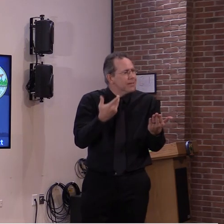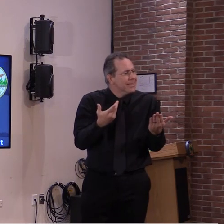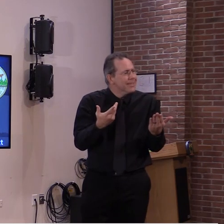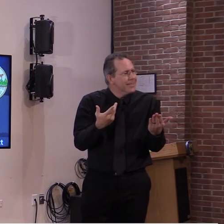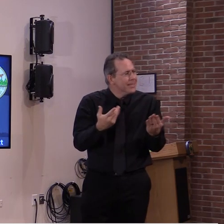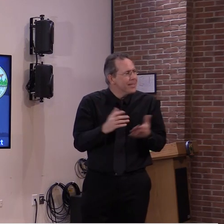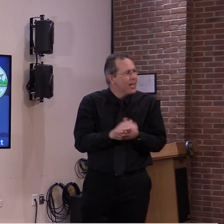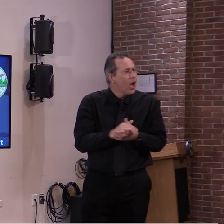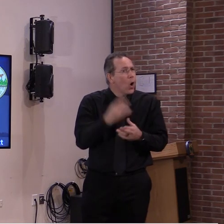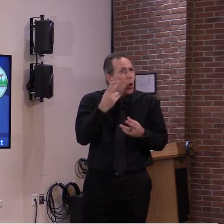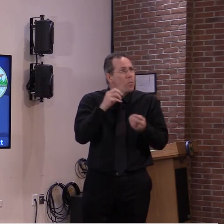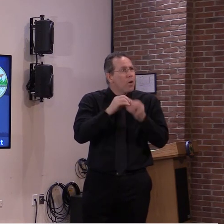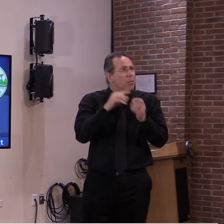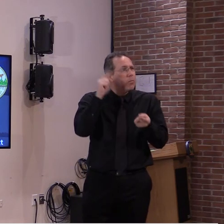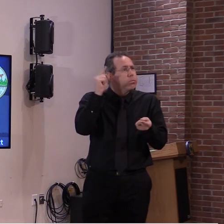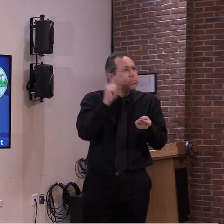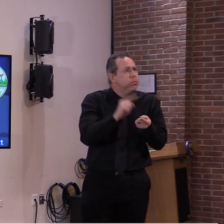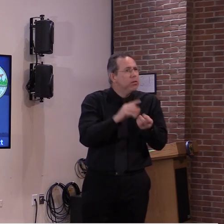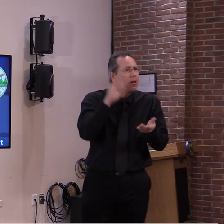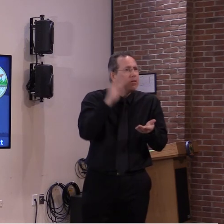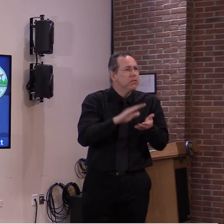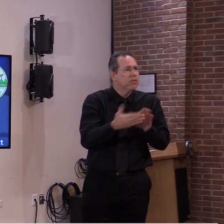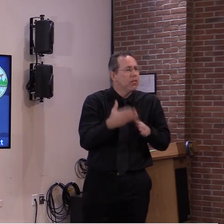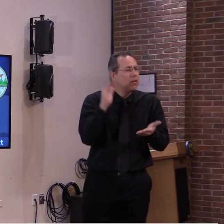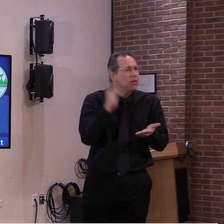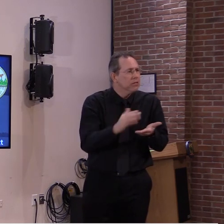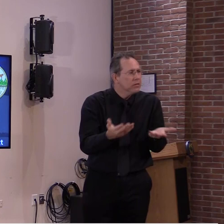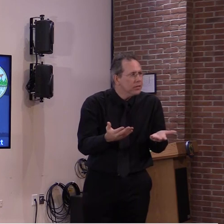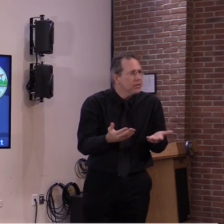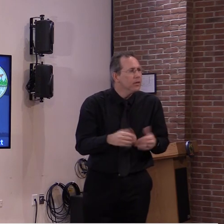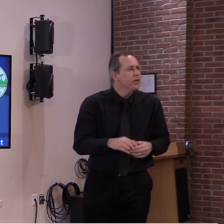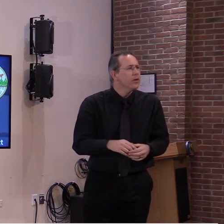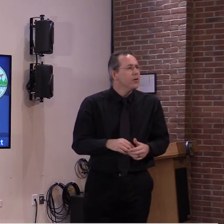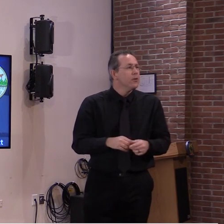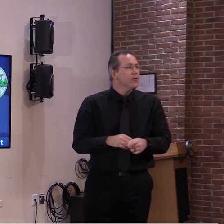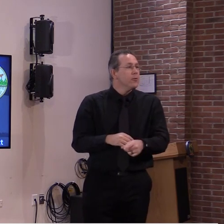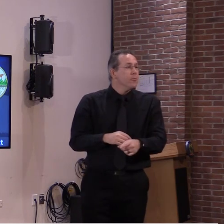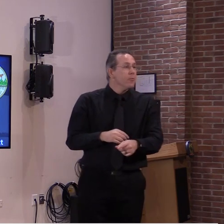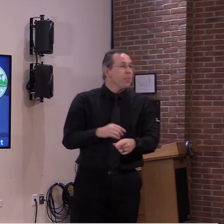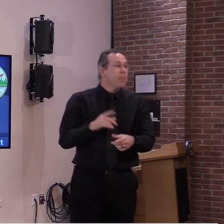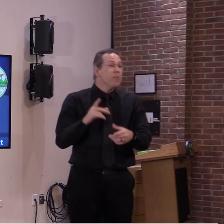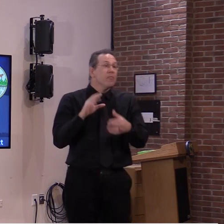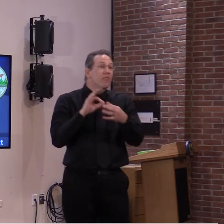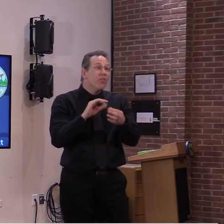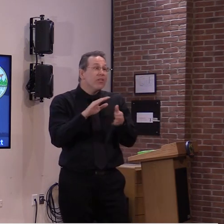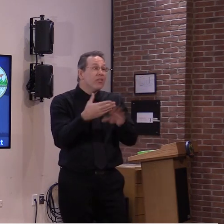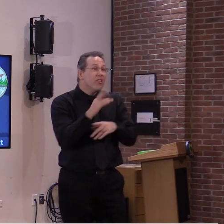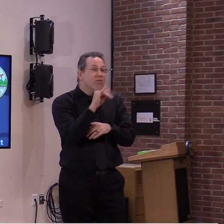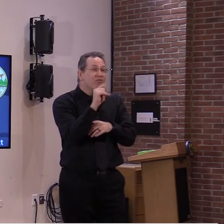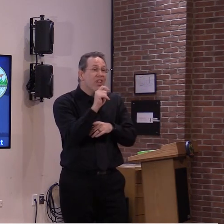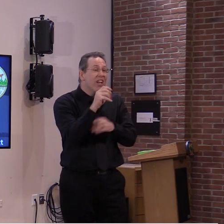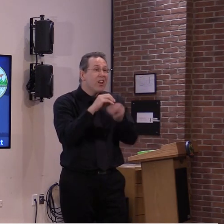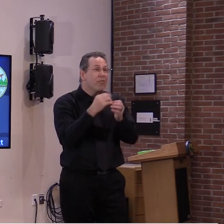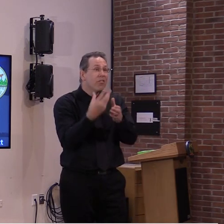it continues to rise. So we haven't turned the corner on that yet, but we're all hopeful.